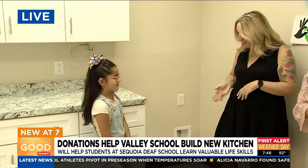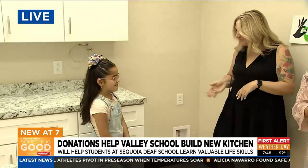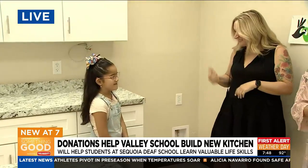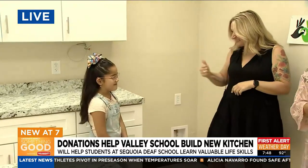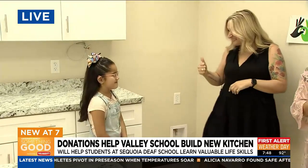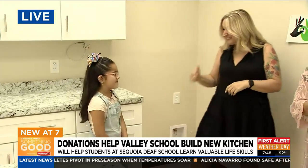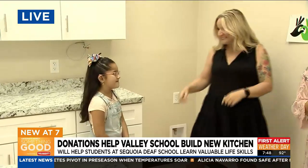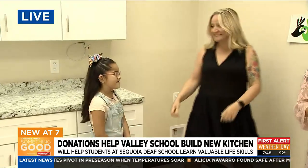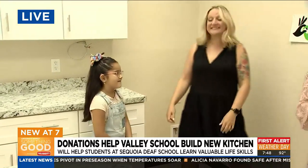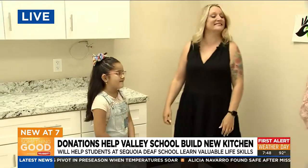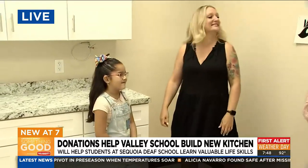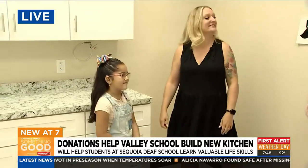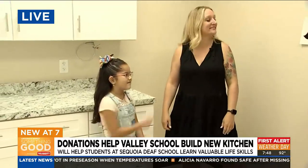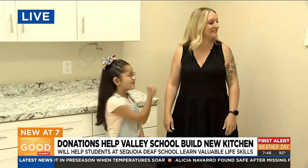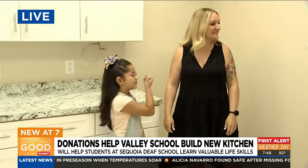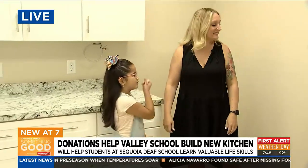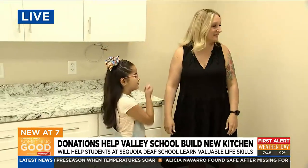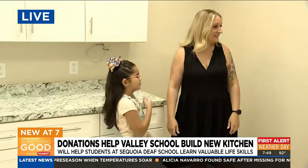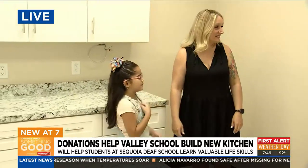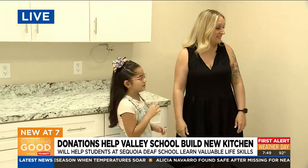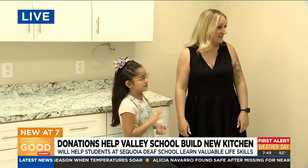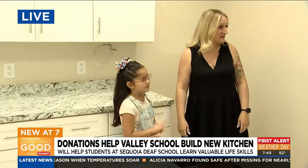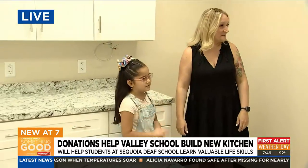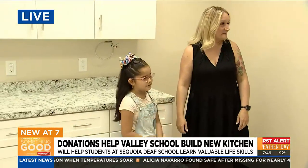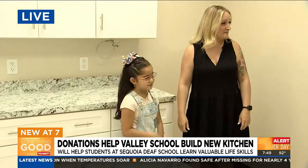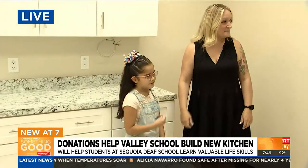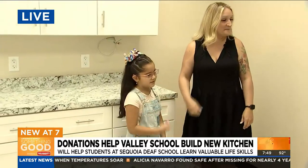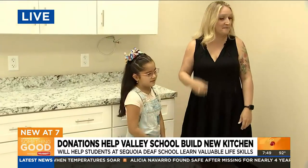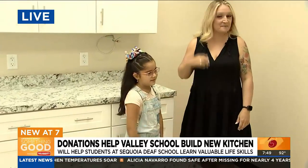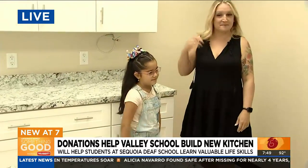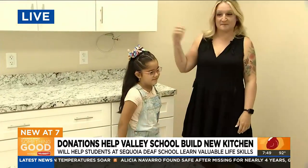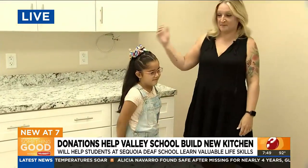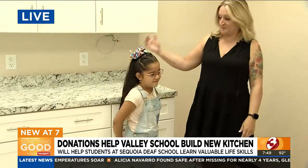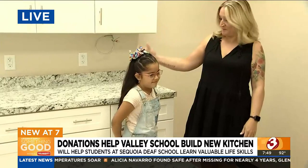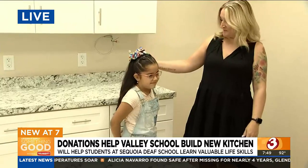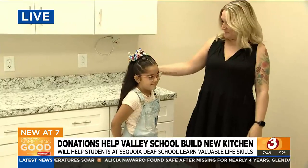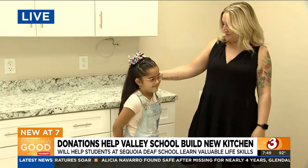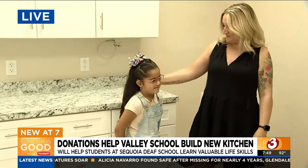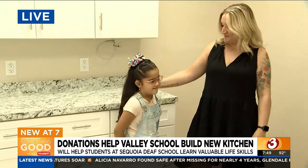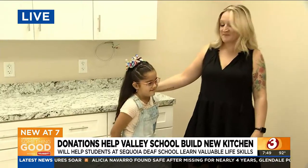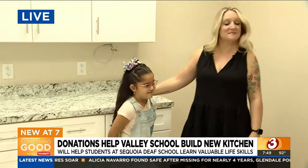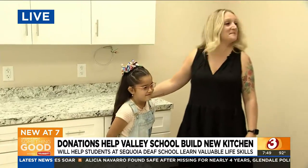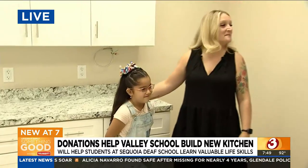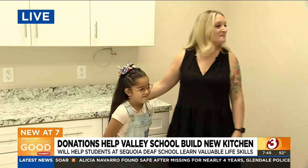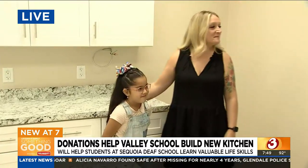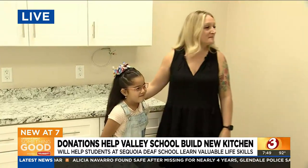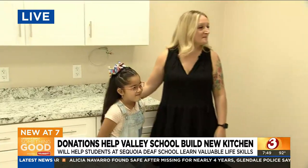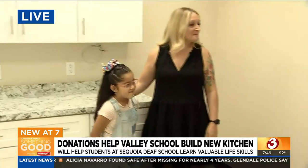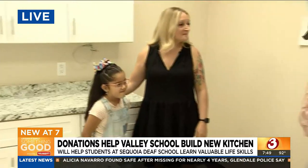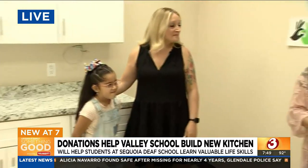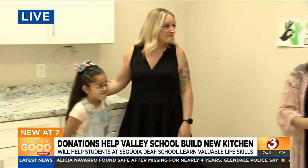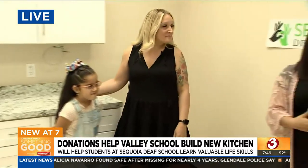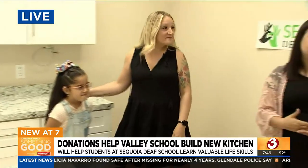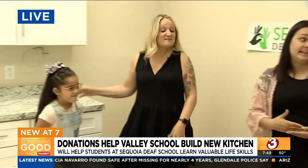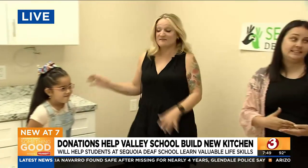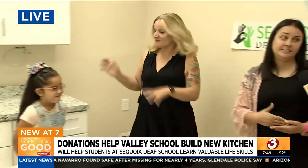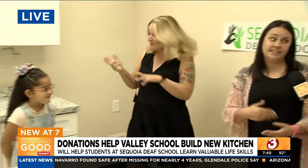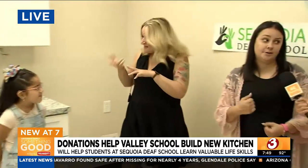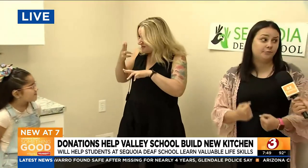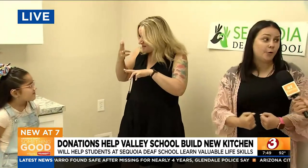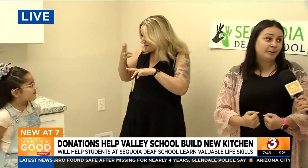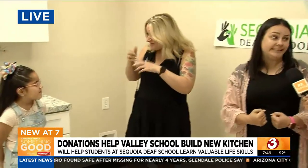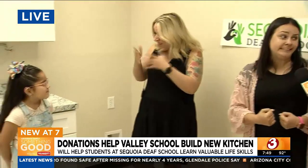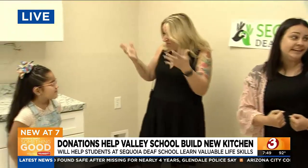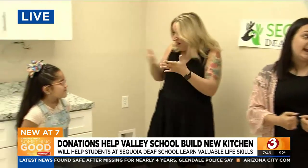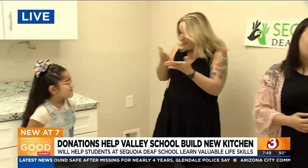to be able to get other supplies they need for the year and Amazon wish lists as well. So, there's lots of things that we're looking for to get